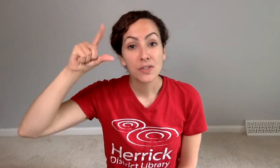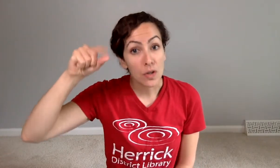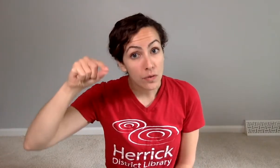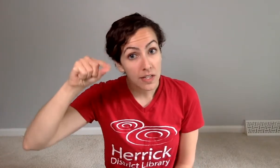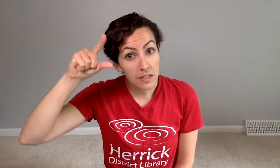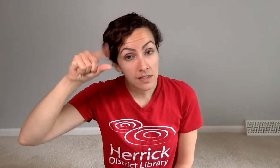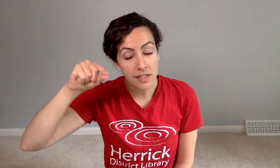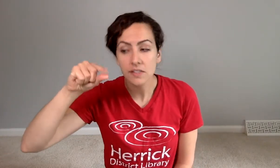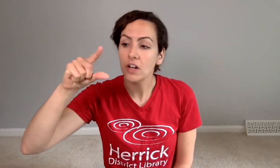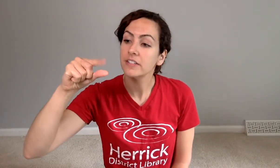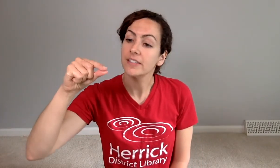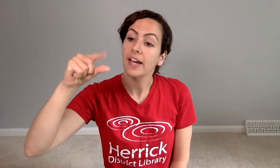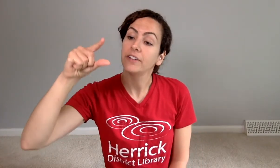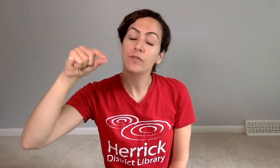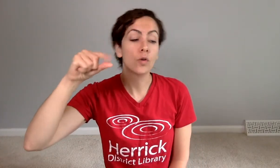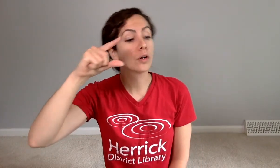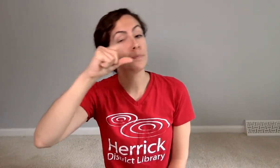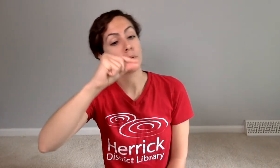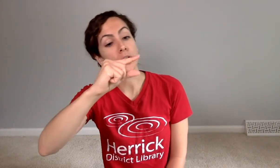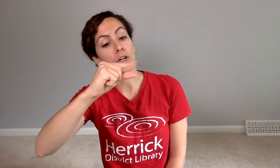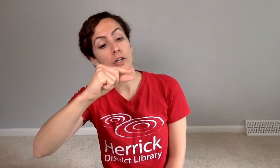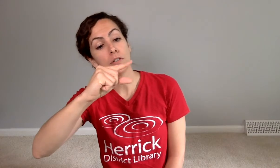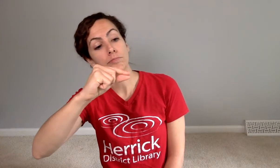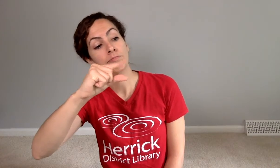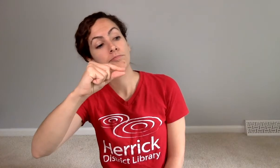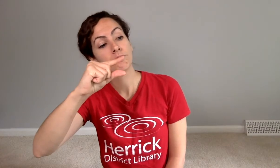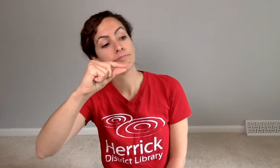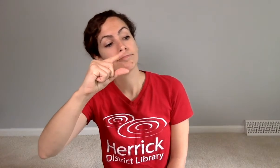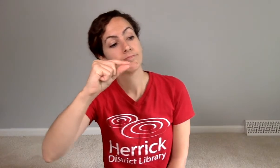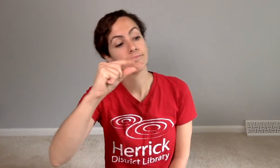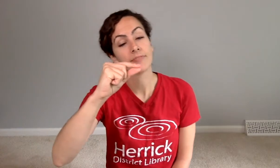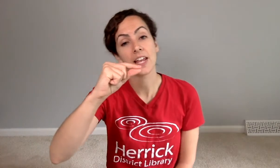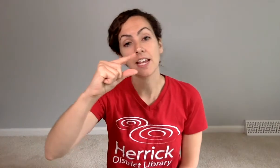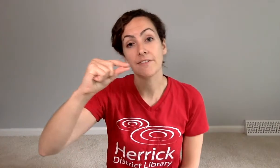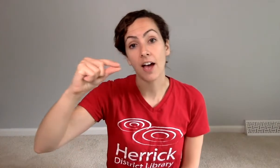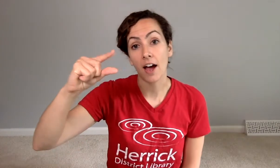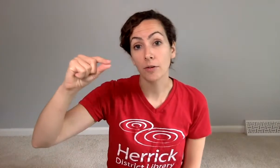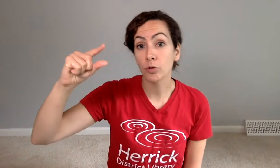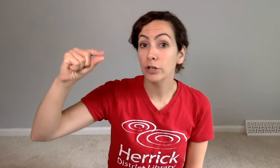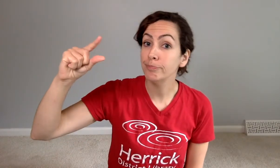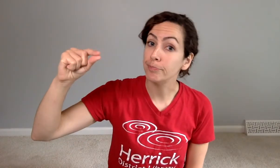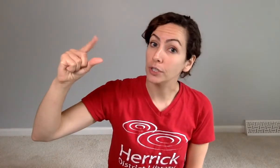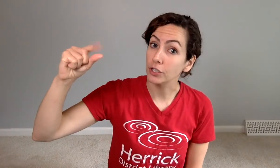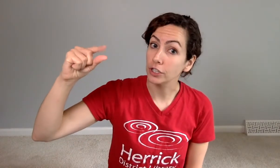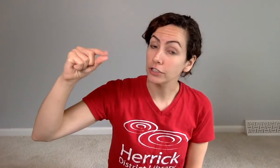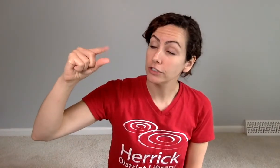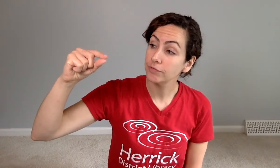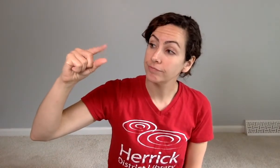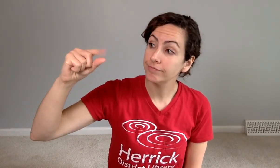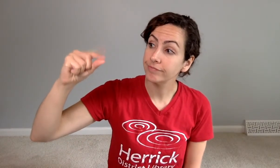So this is our sign for bird. If I were a bird.